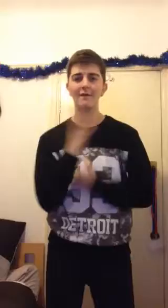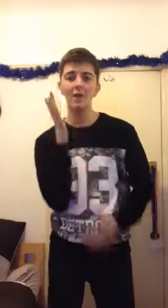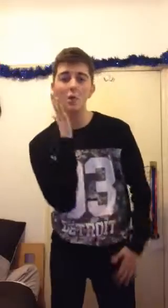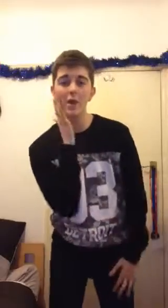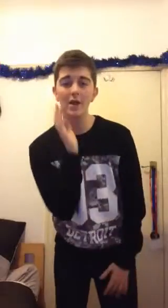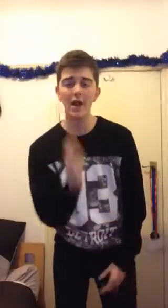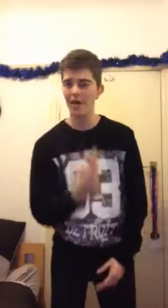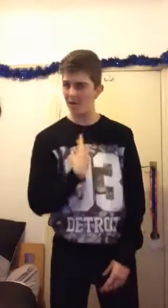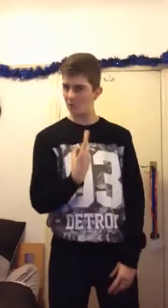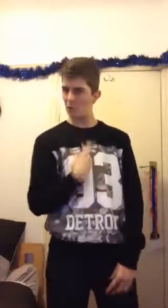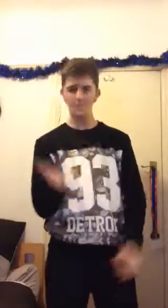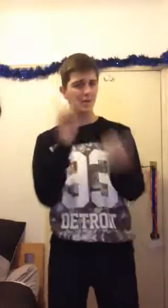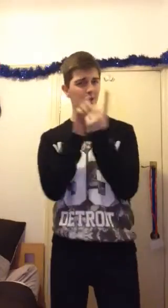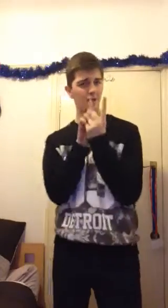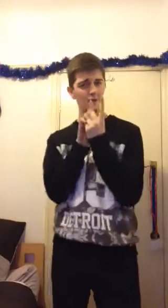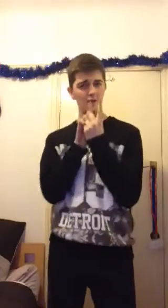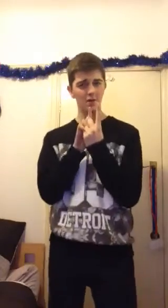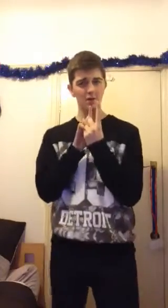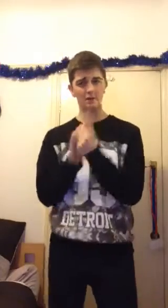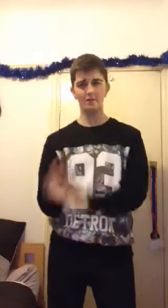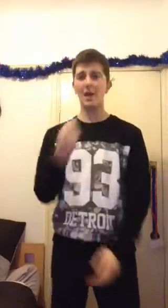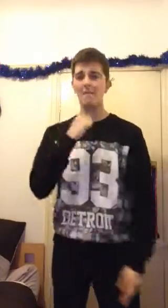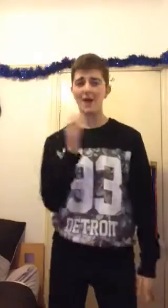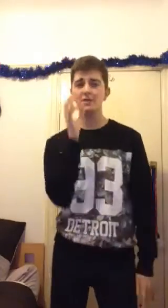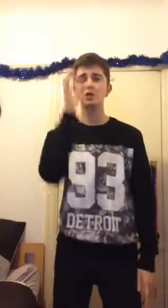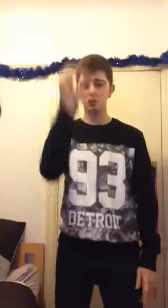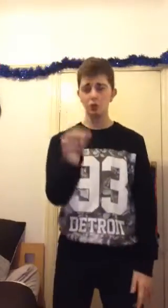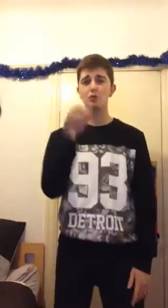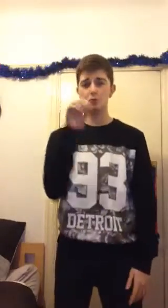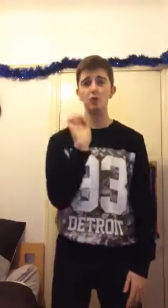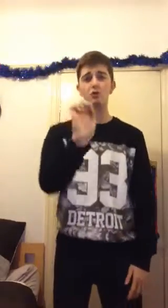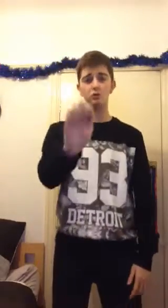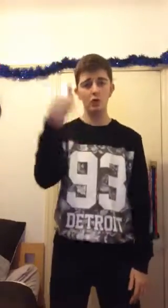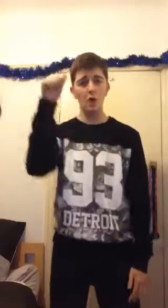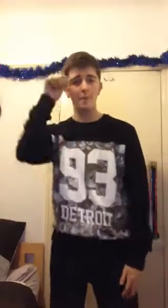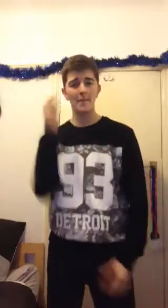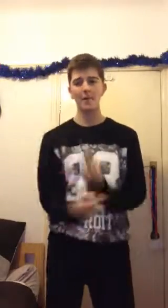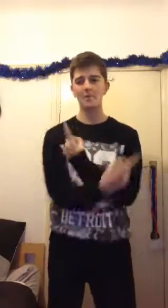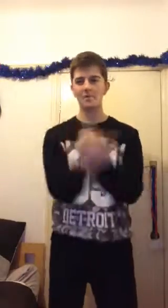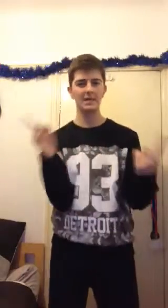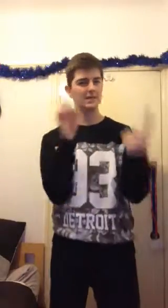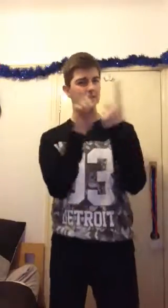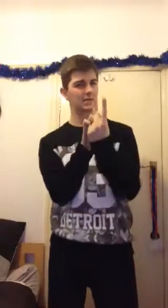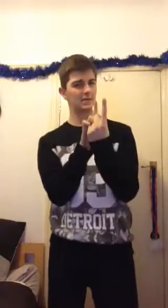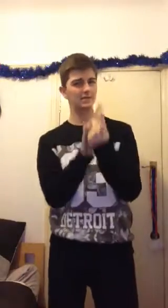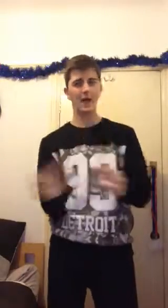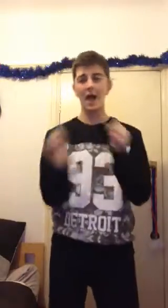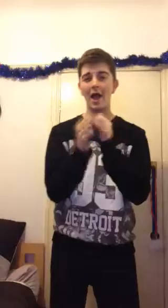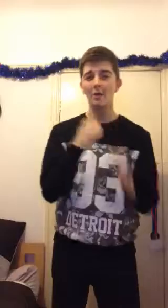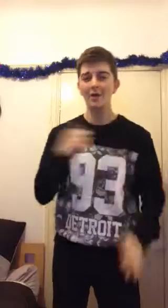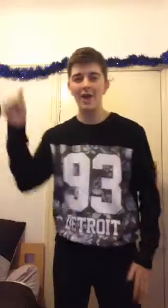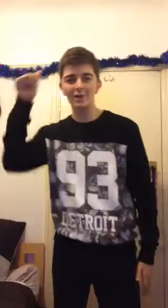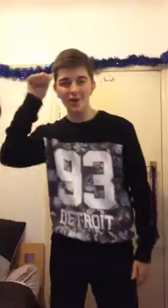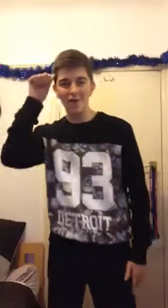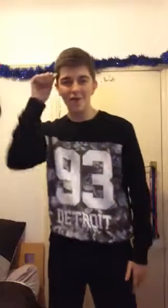love with every me. I'm dancing you, touching your love with me. How will I know